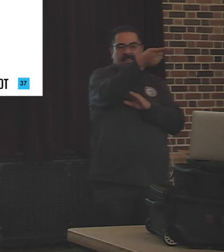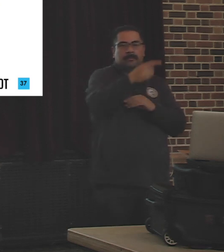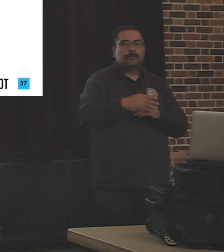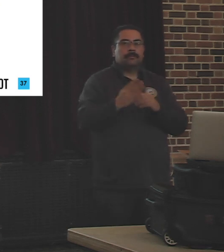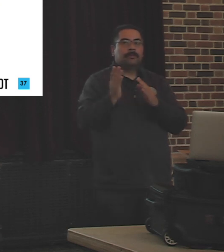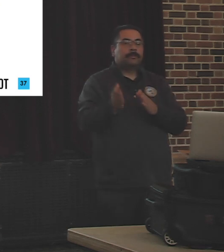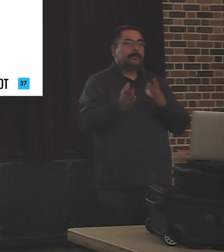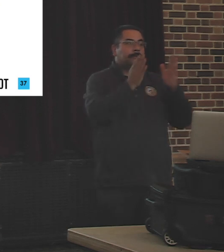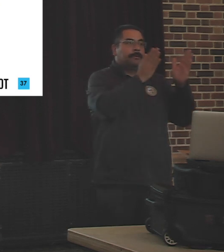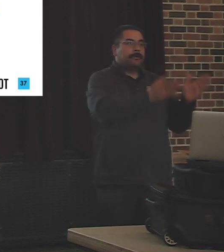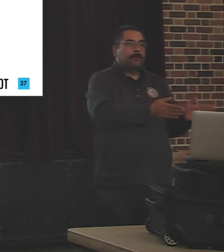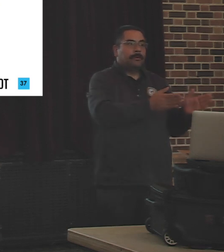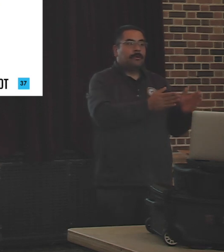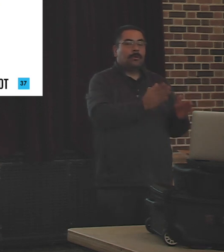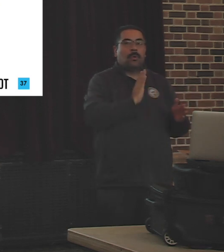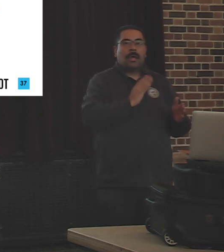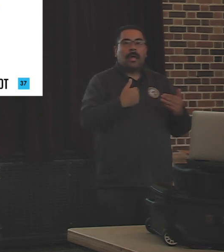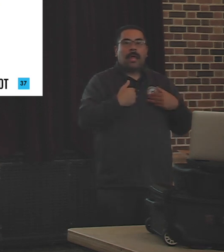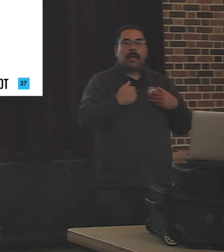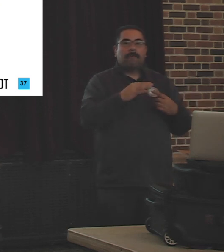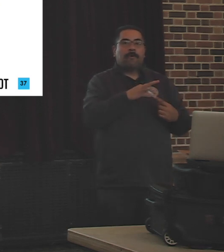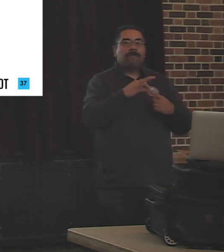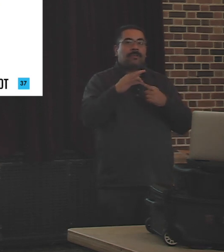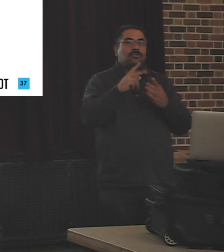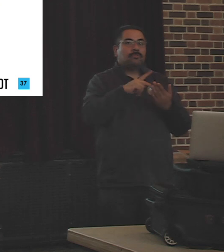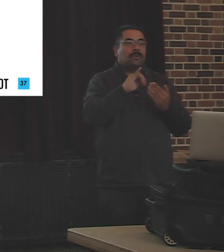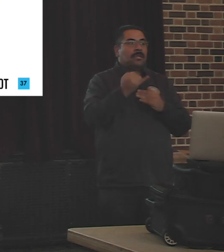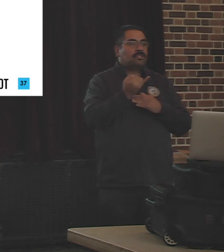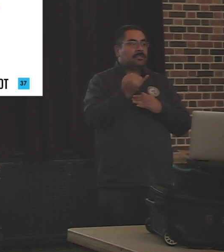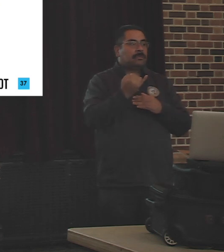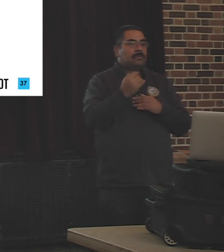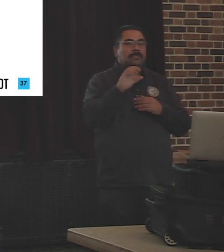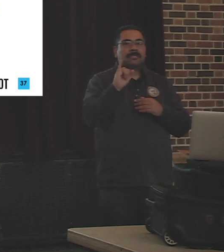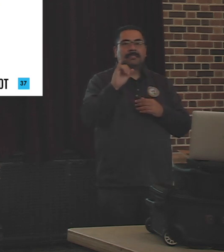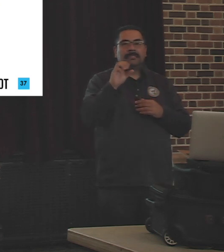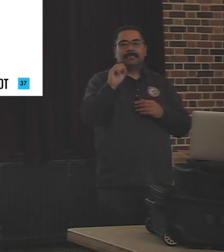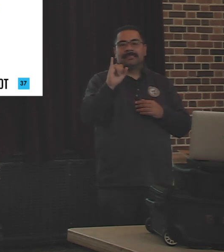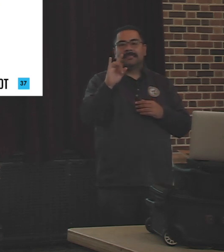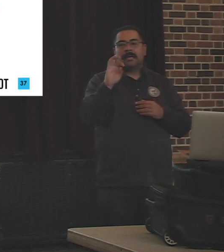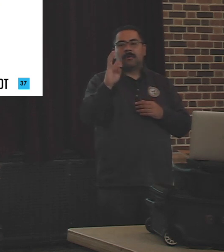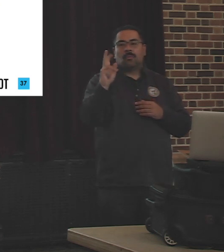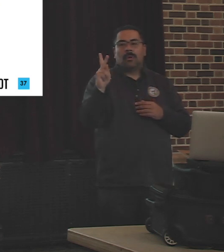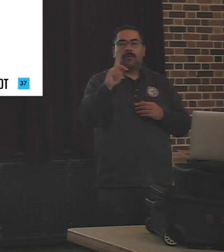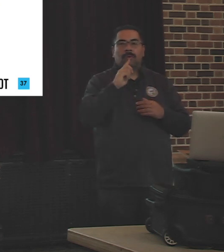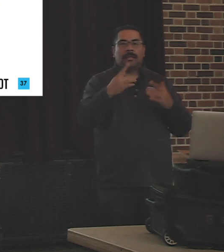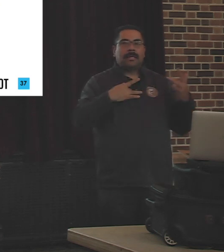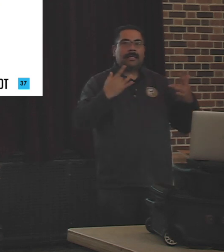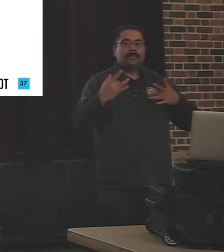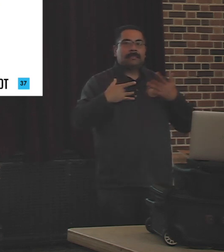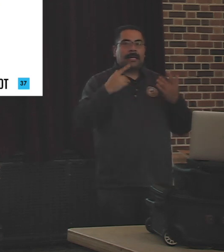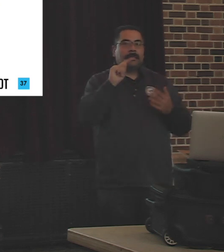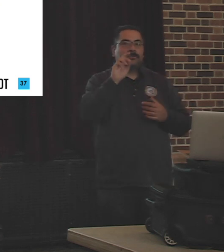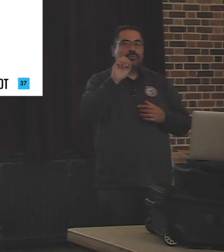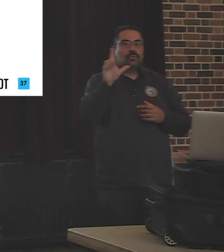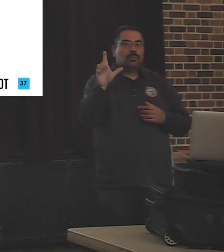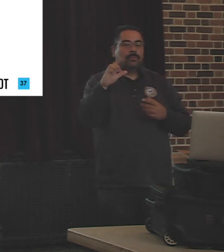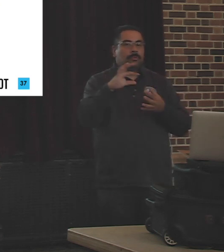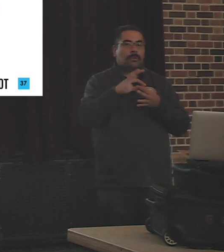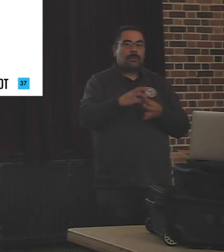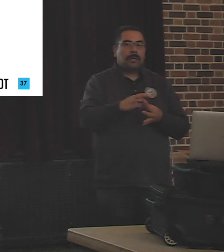And we have our feature project, Project Sidewalk, which is a really exciting tool